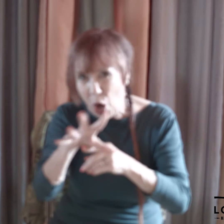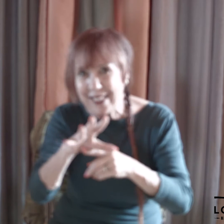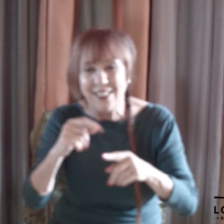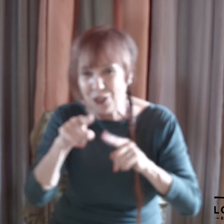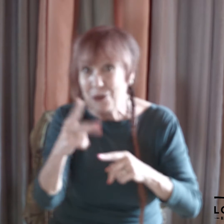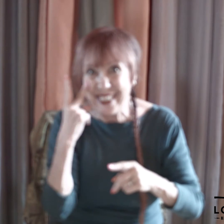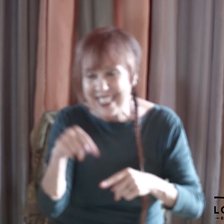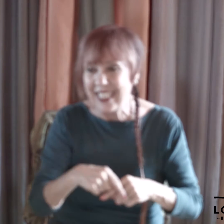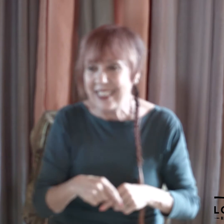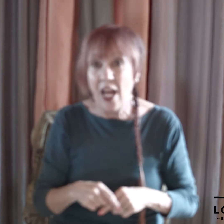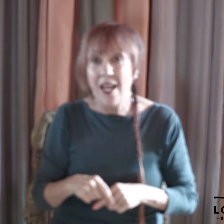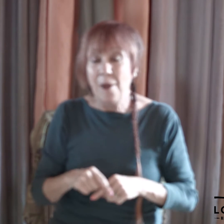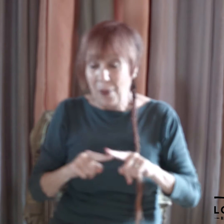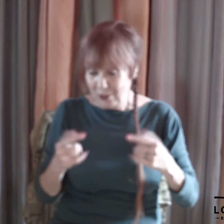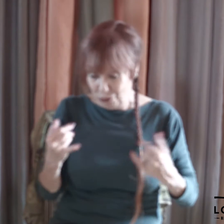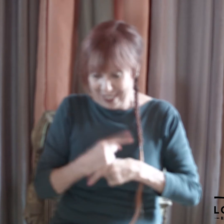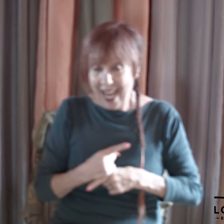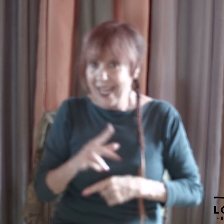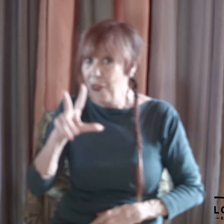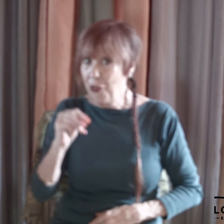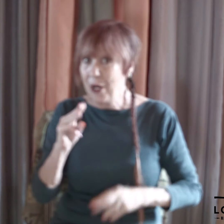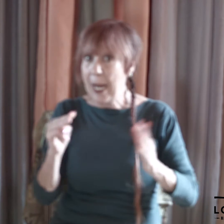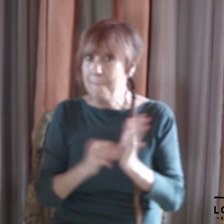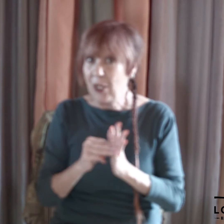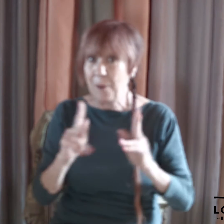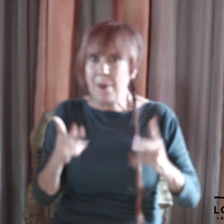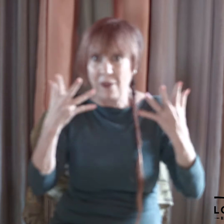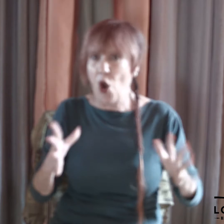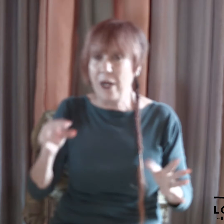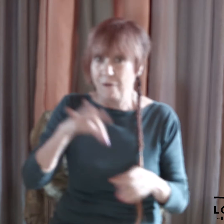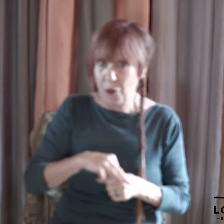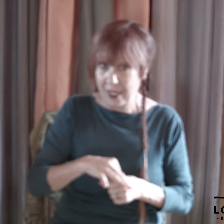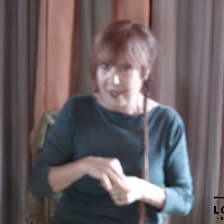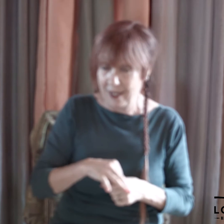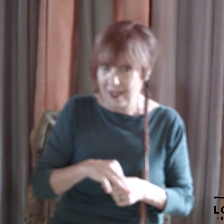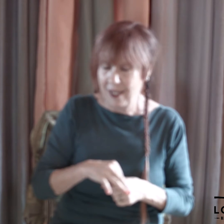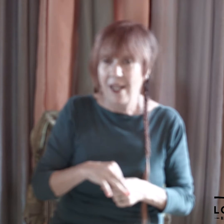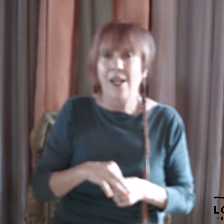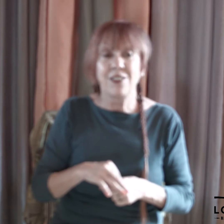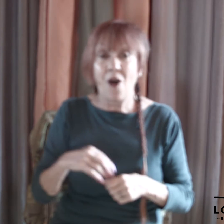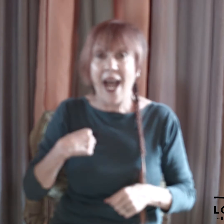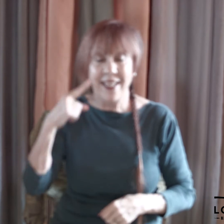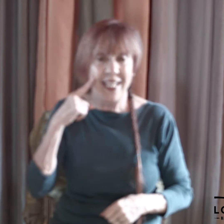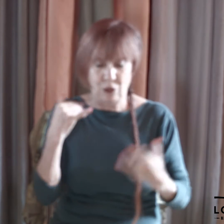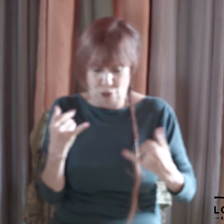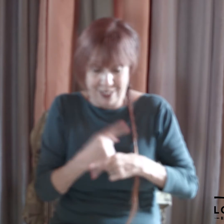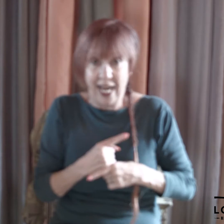voted. And so it is very interesting to me how much more interest and understanding there is about